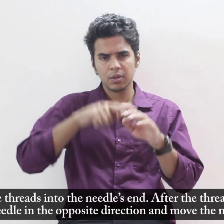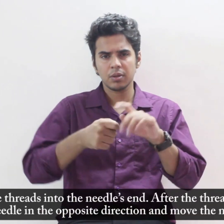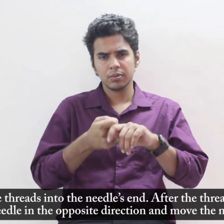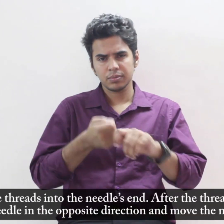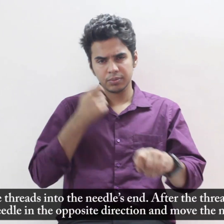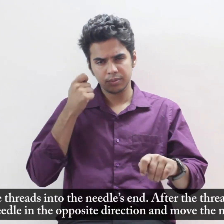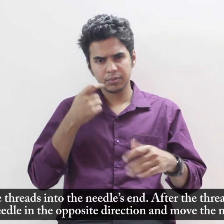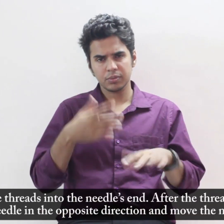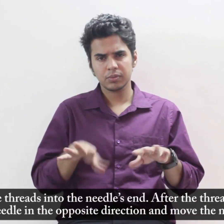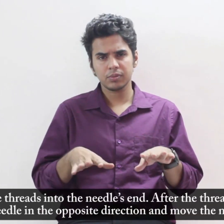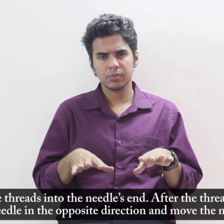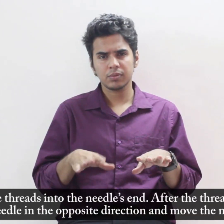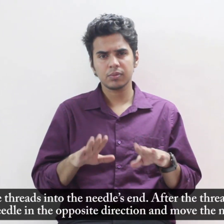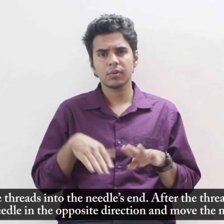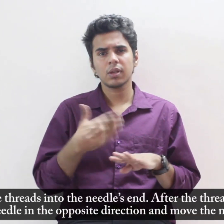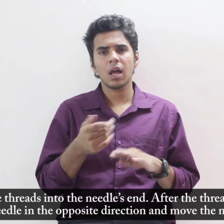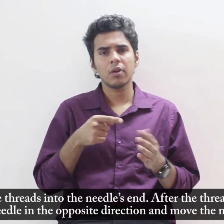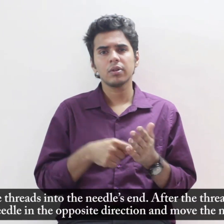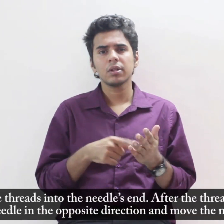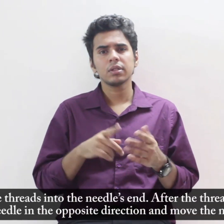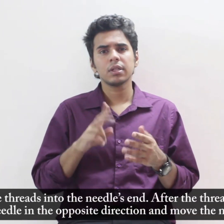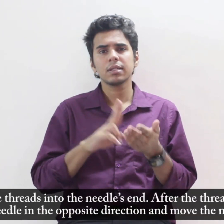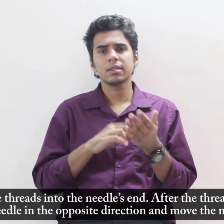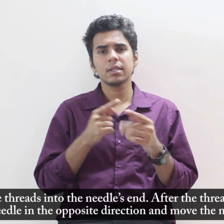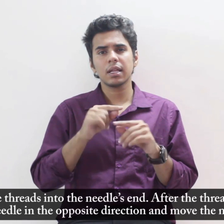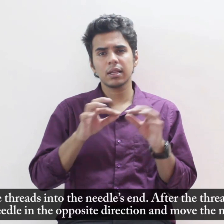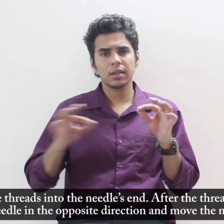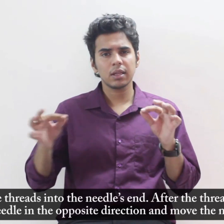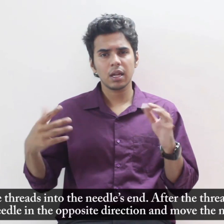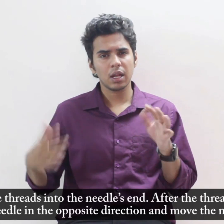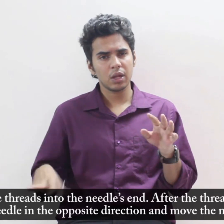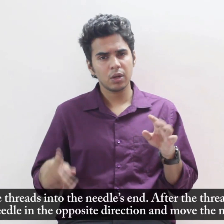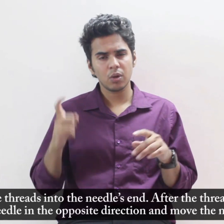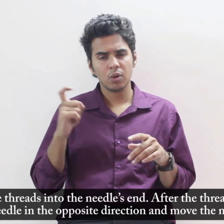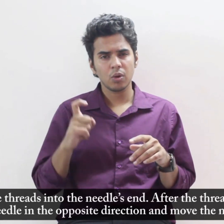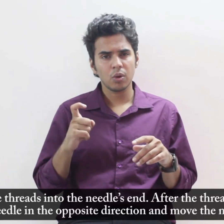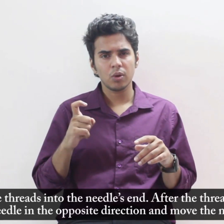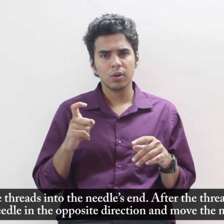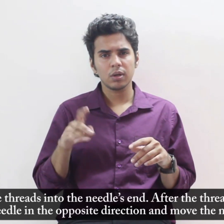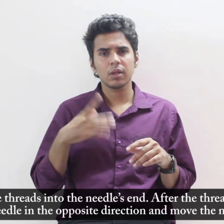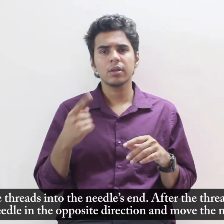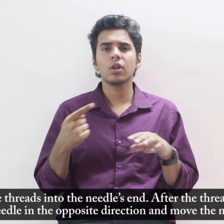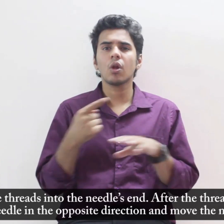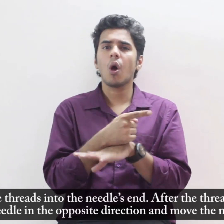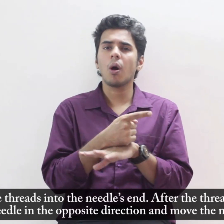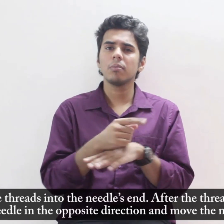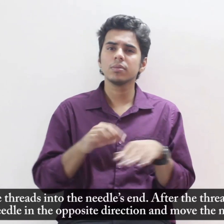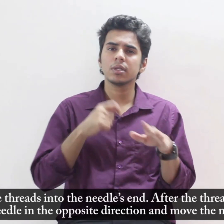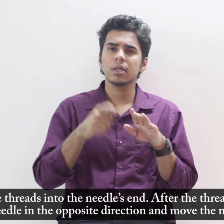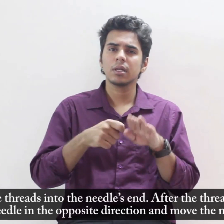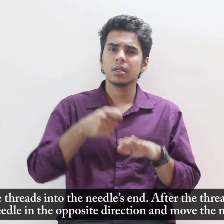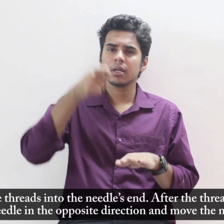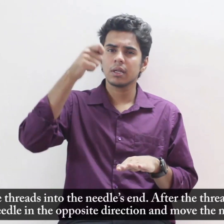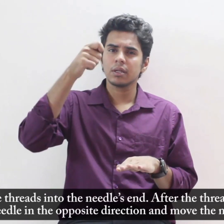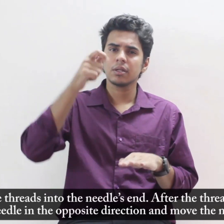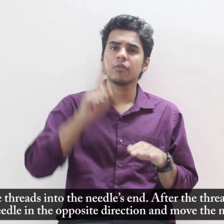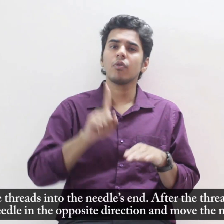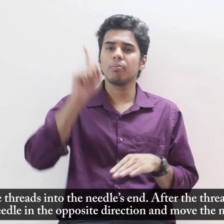Hook the threads into the needle's end. After the thread is hooked, rotate the needle into the opposite direction and move the